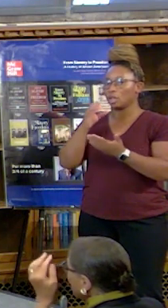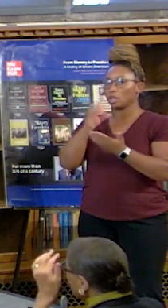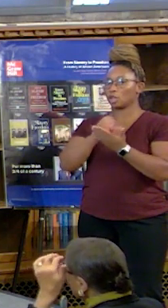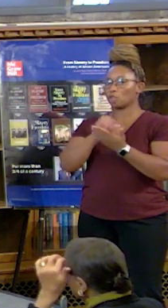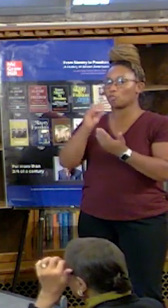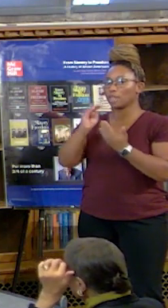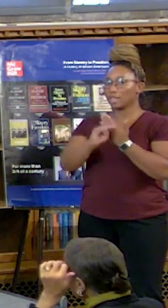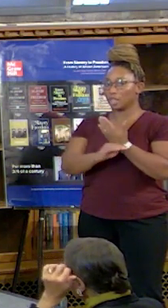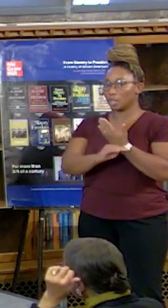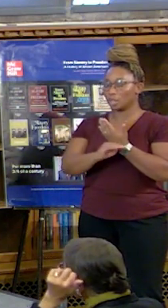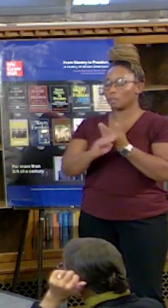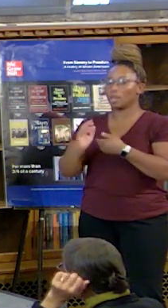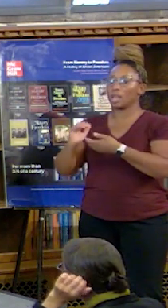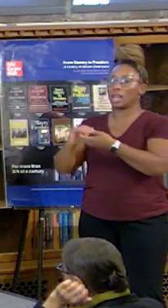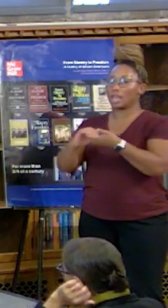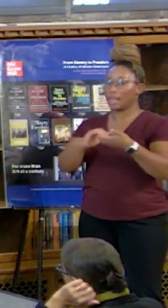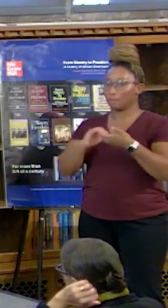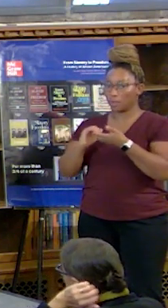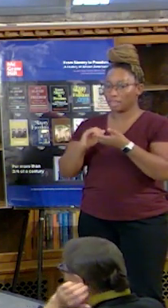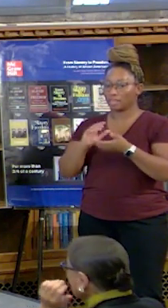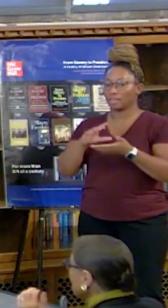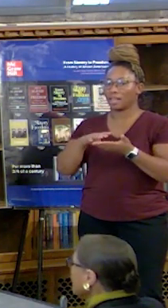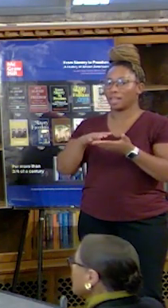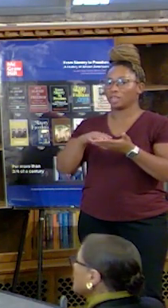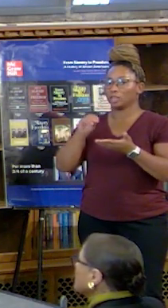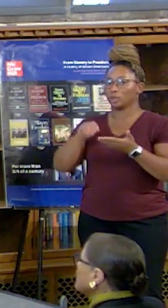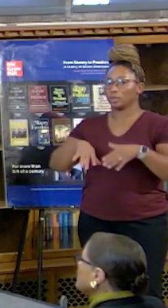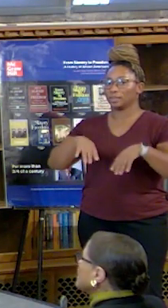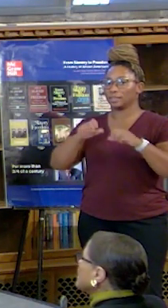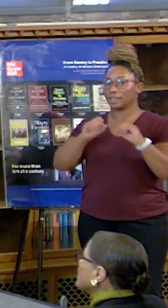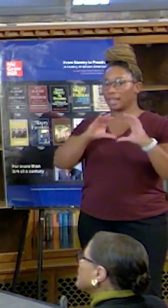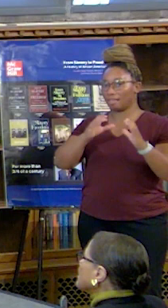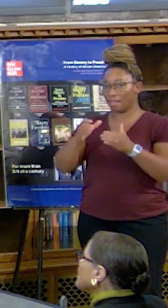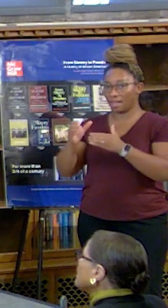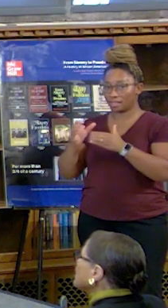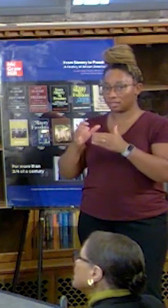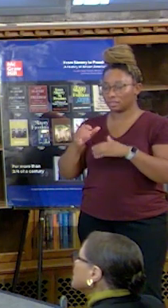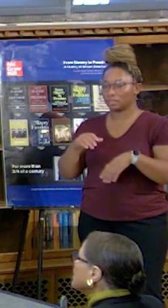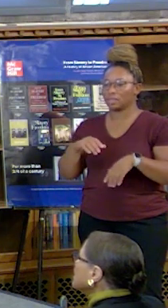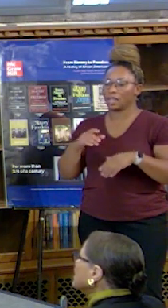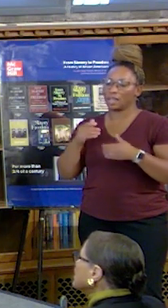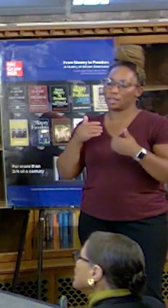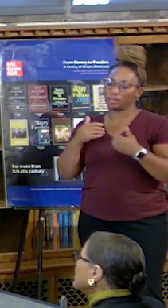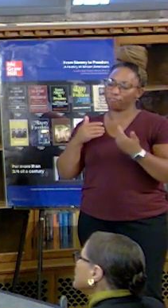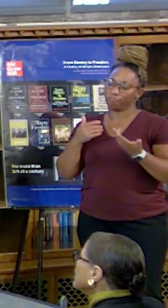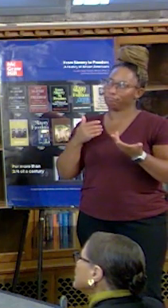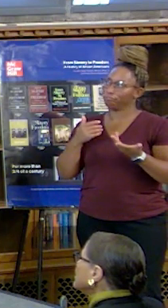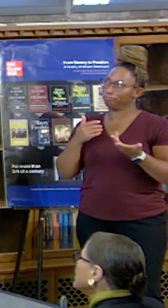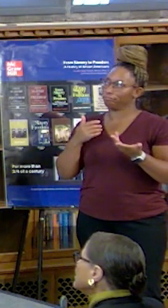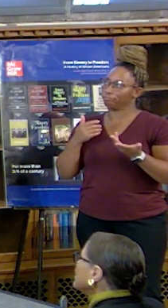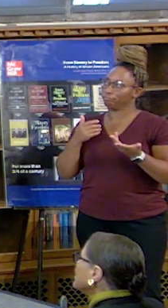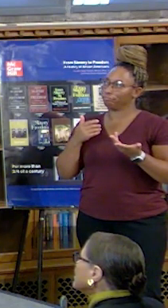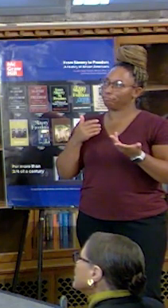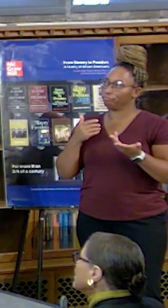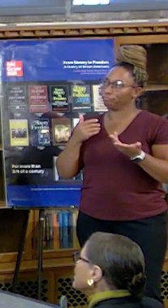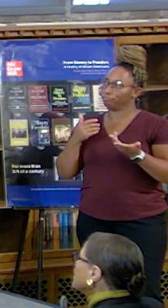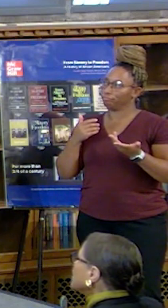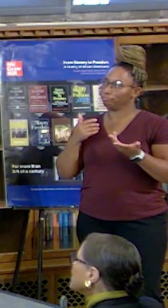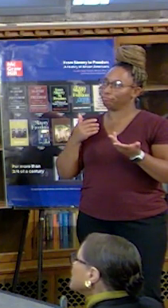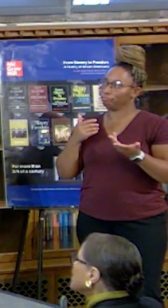curricular collaborations students are taking classes uh and you have sort of U